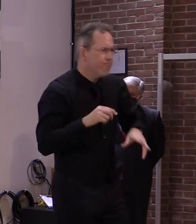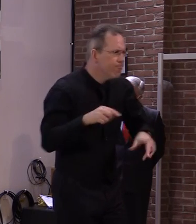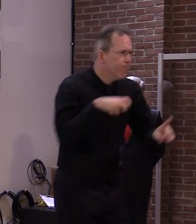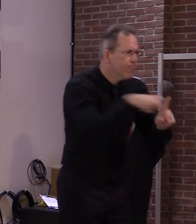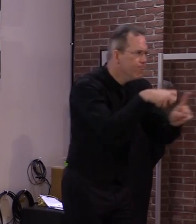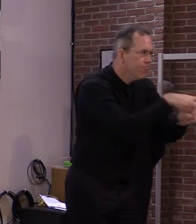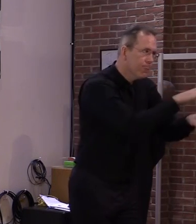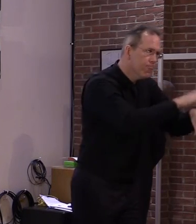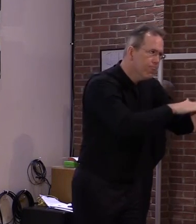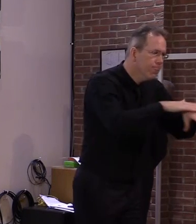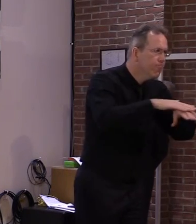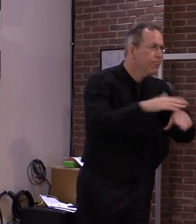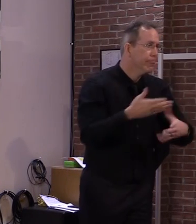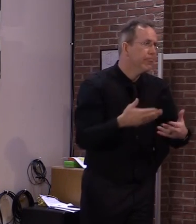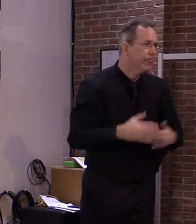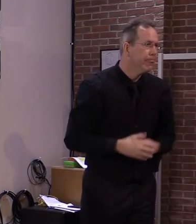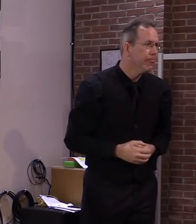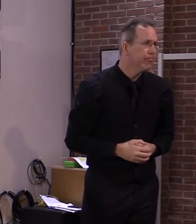Very good. Thank you.